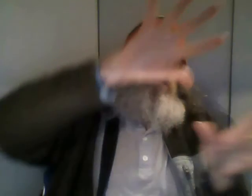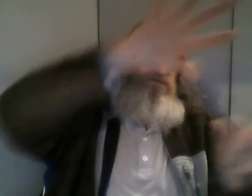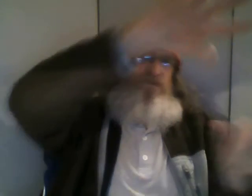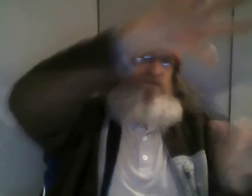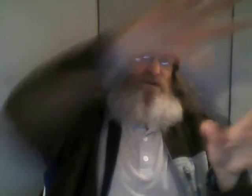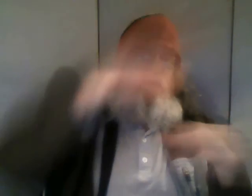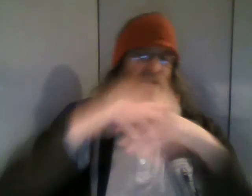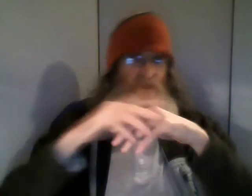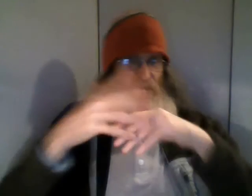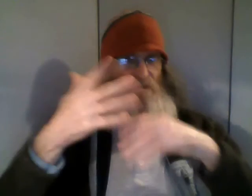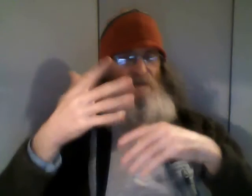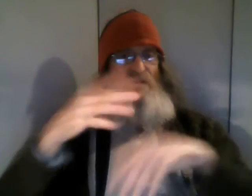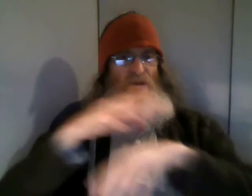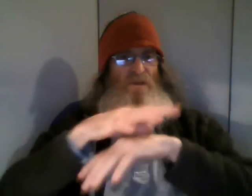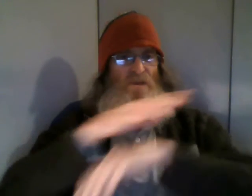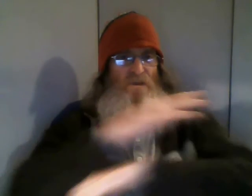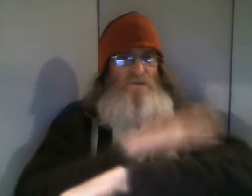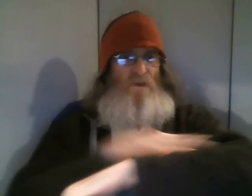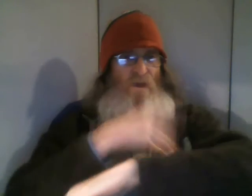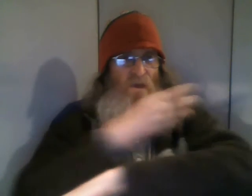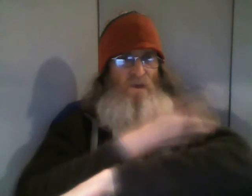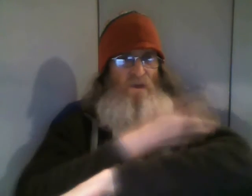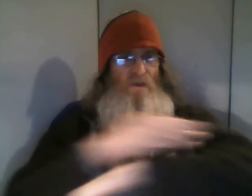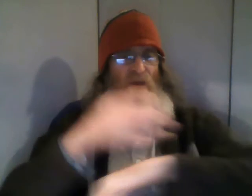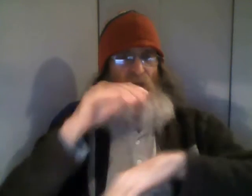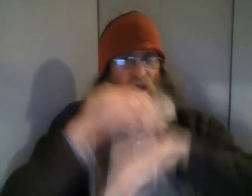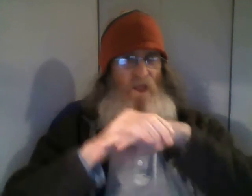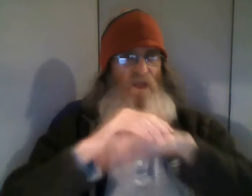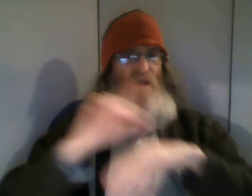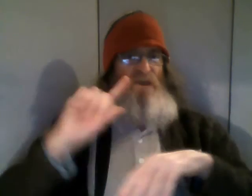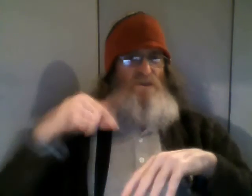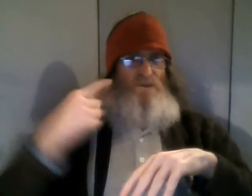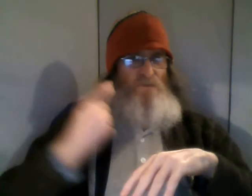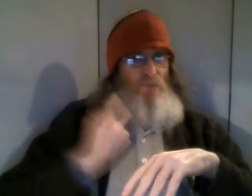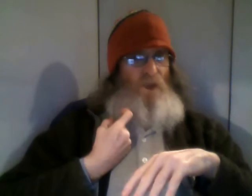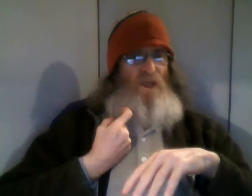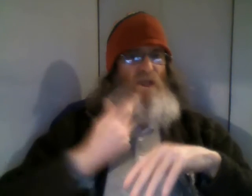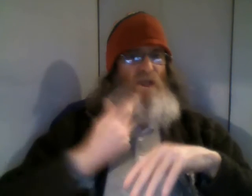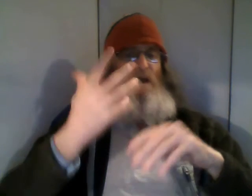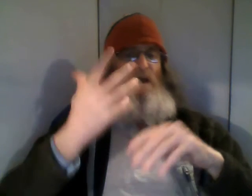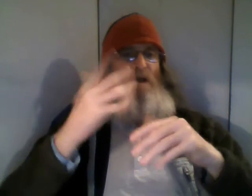We should bring these pills and all that. Special delivery. Fraser. How are you?